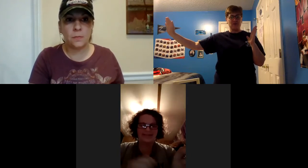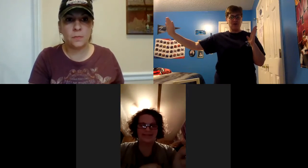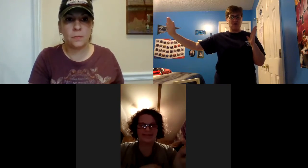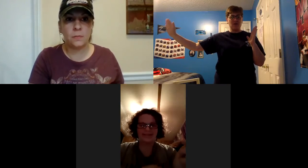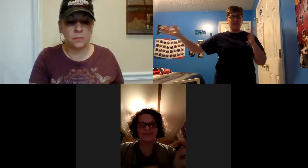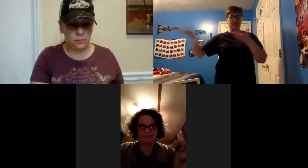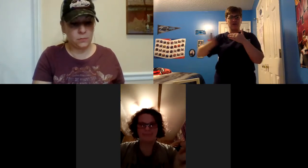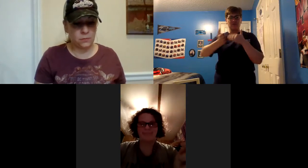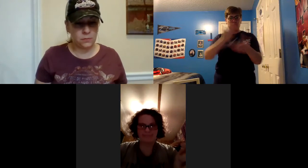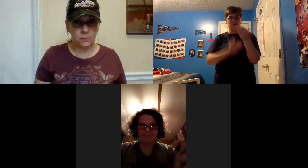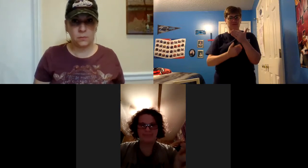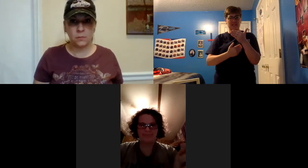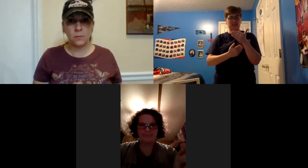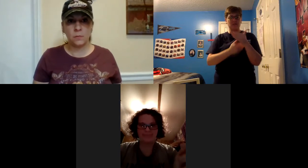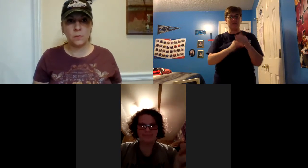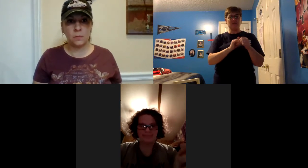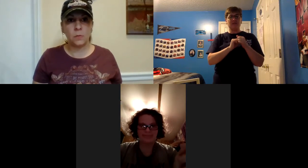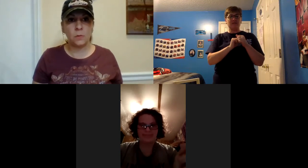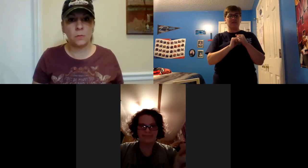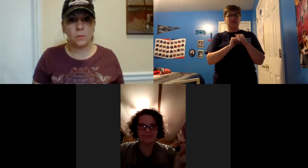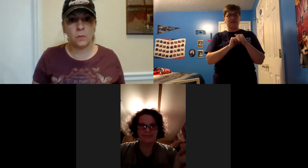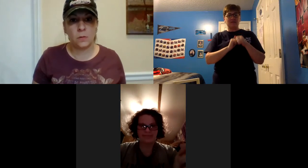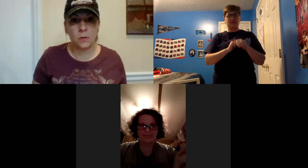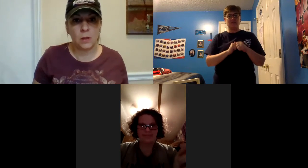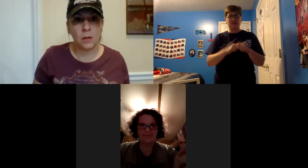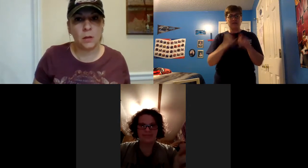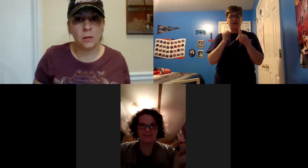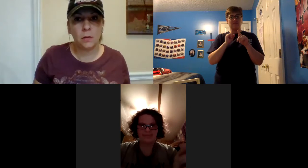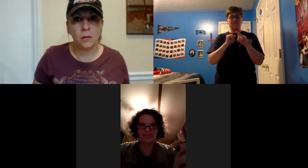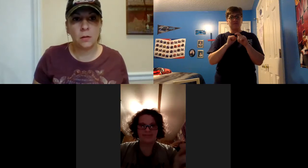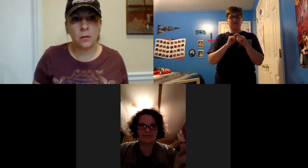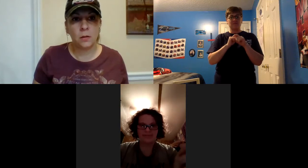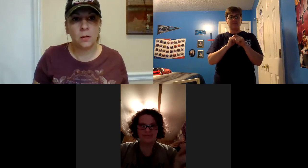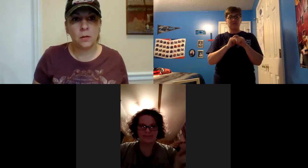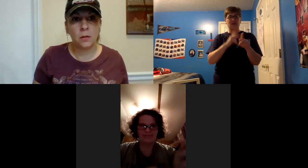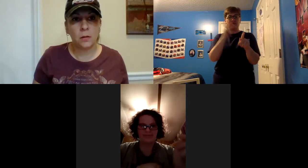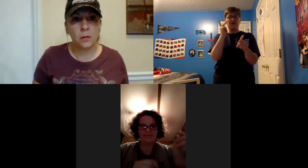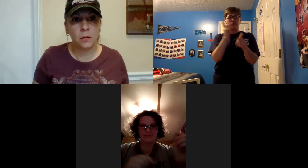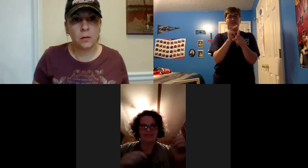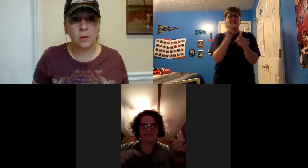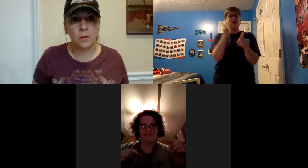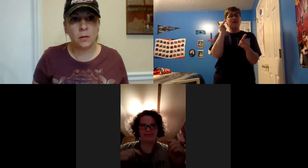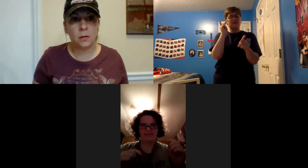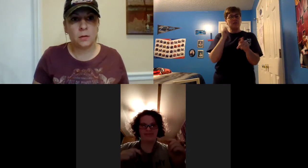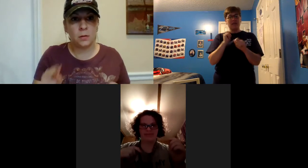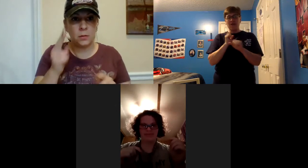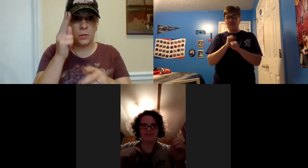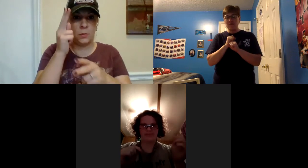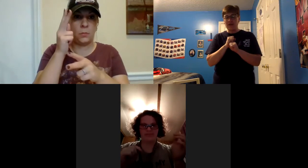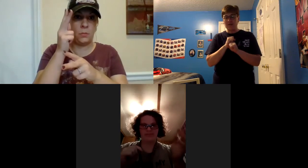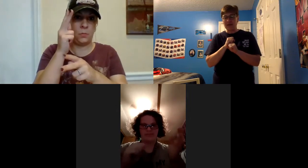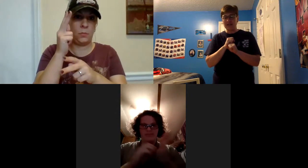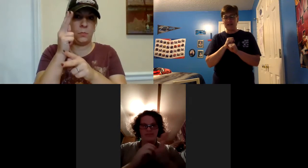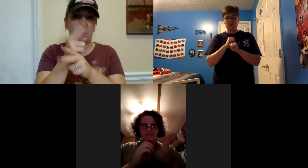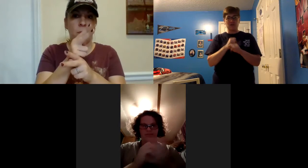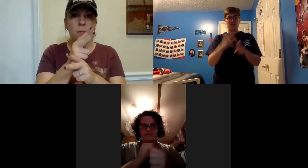in running, or do y'all just want to move to the next one? Okay. Let's go ahead and do it. All right. So be careful